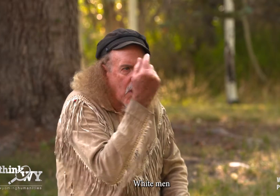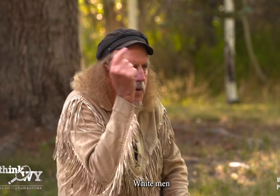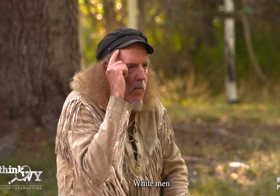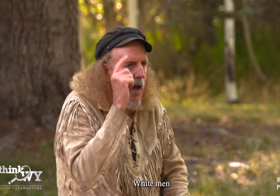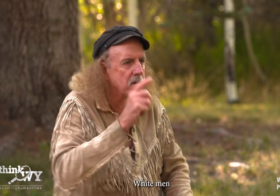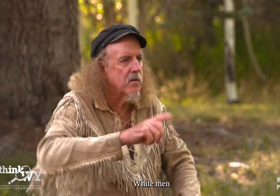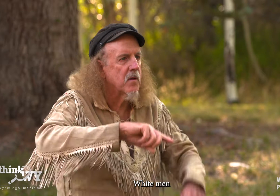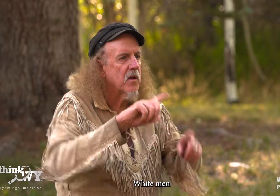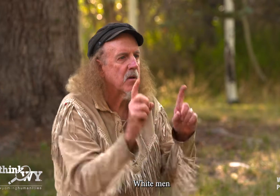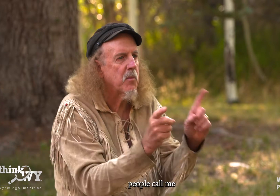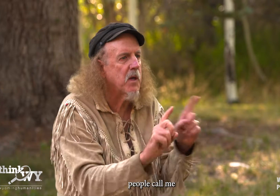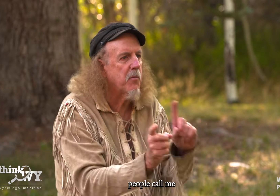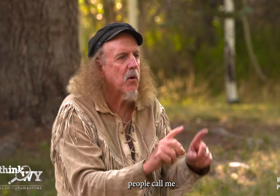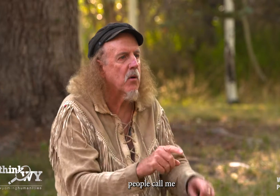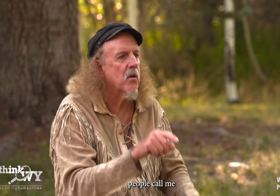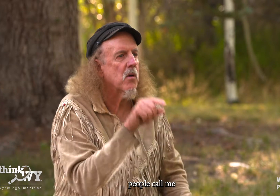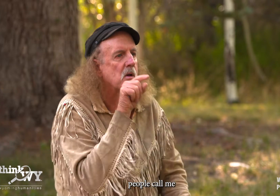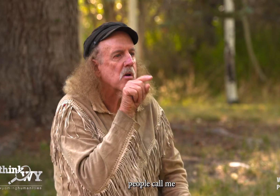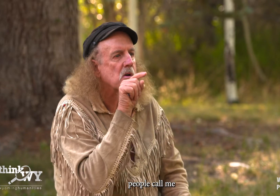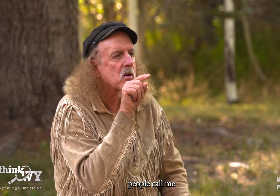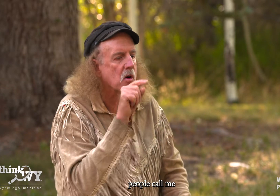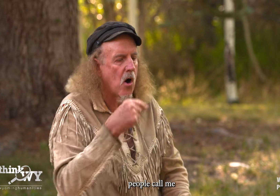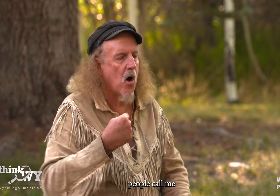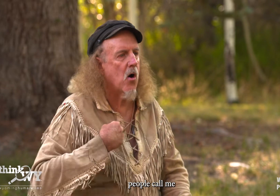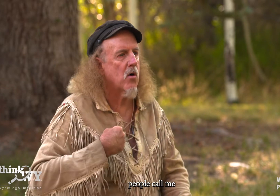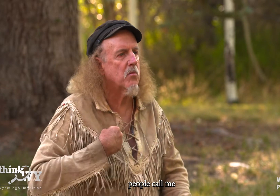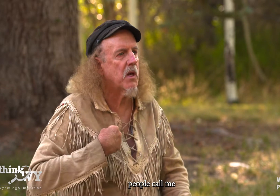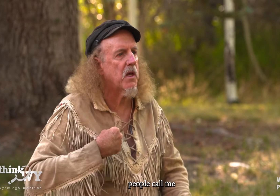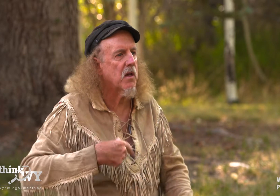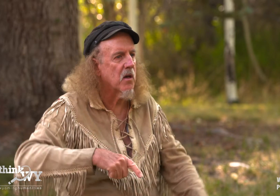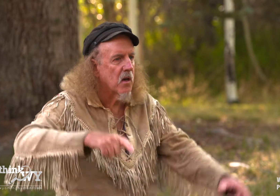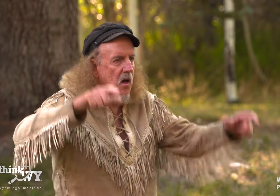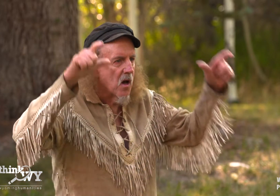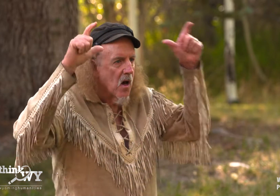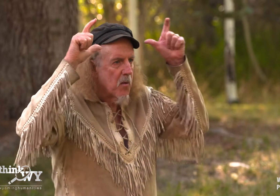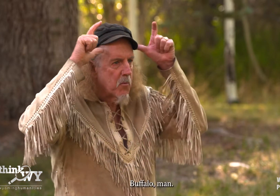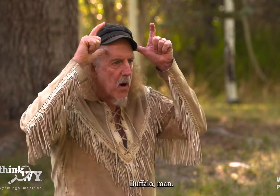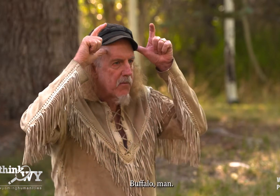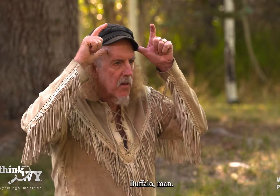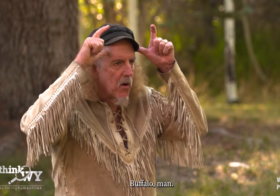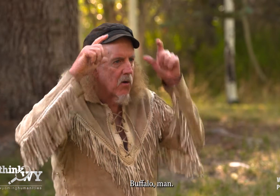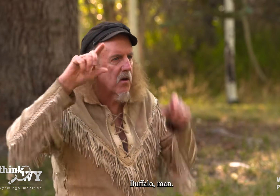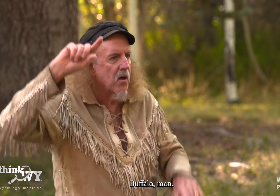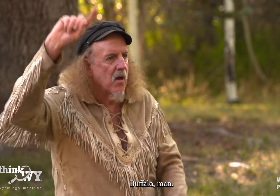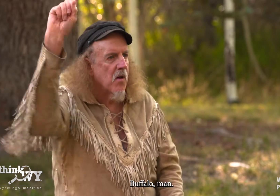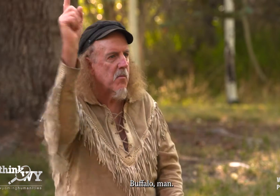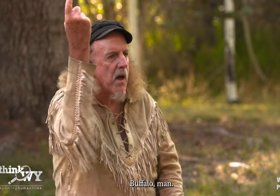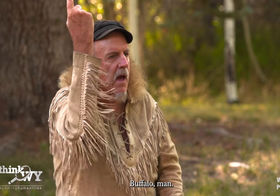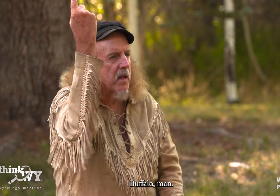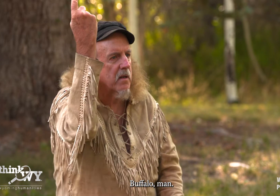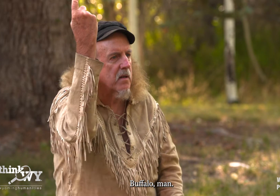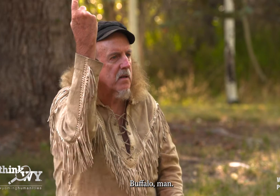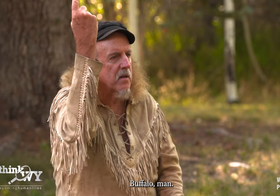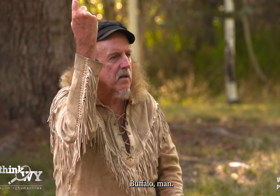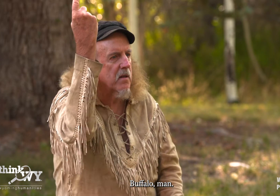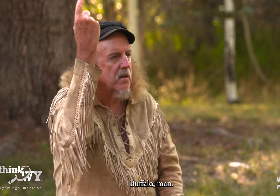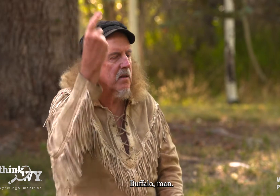White man people call me Buffalo Man.